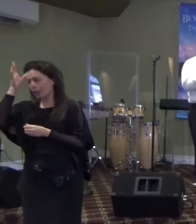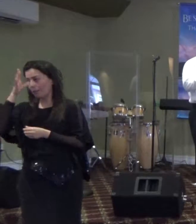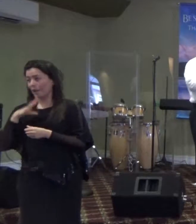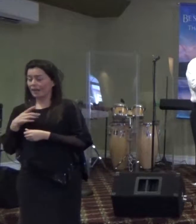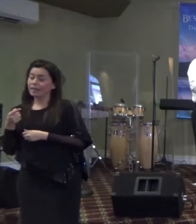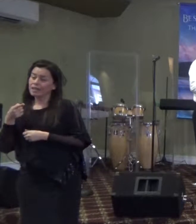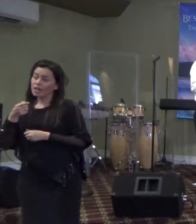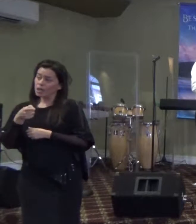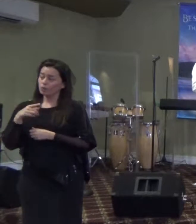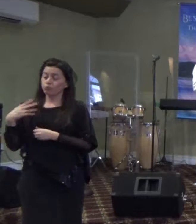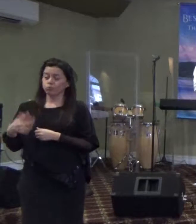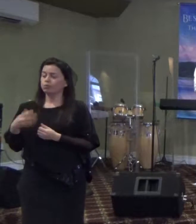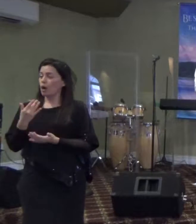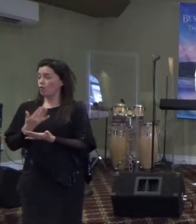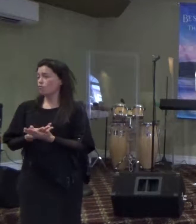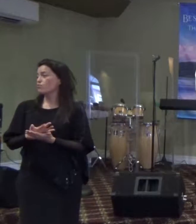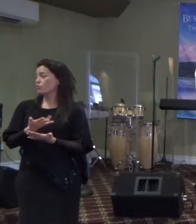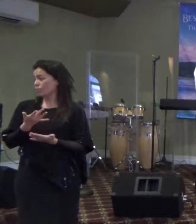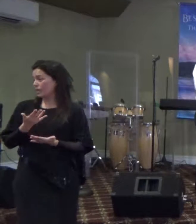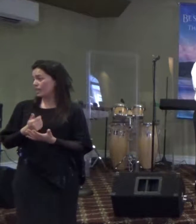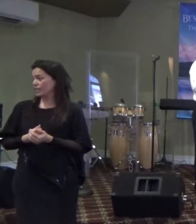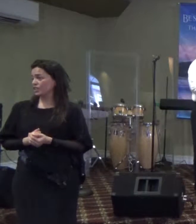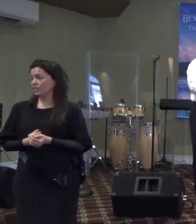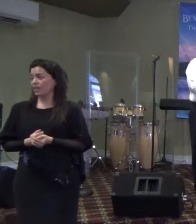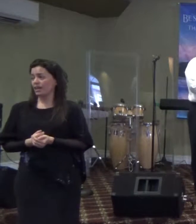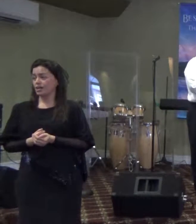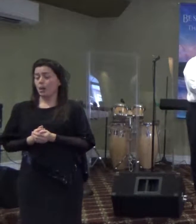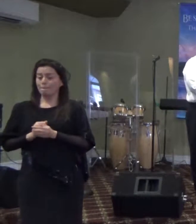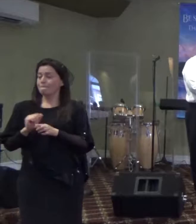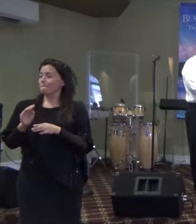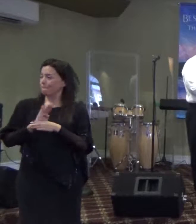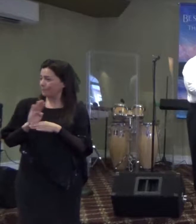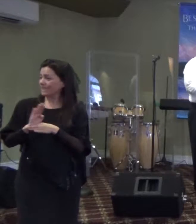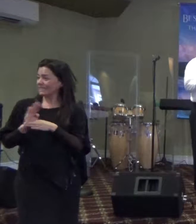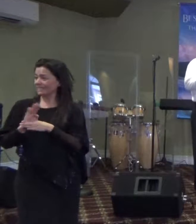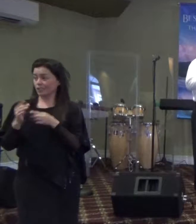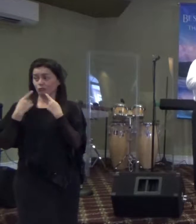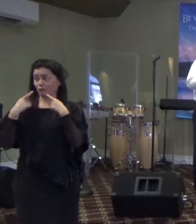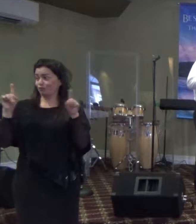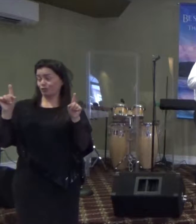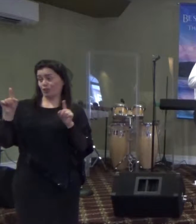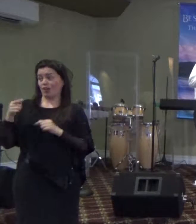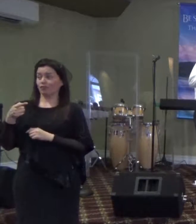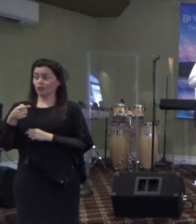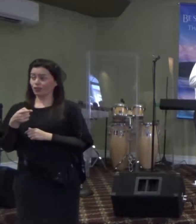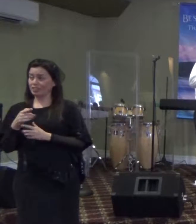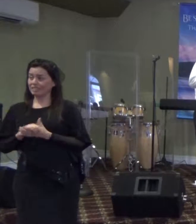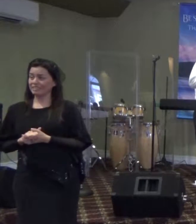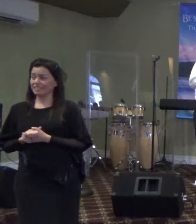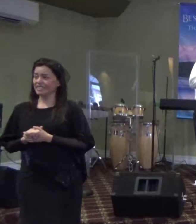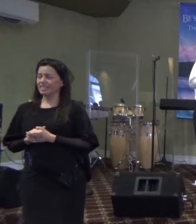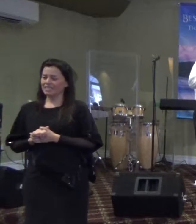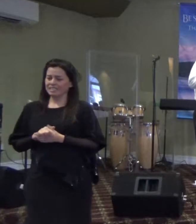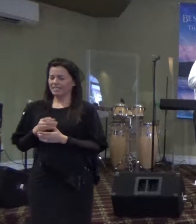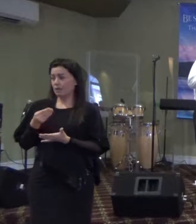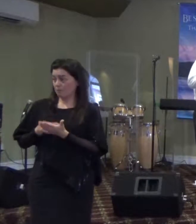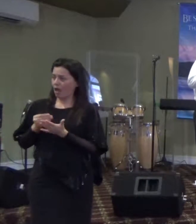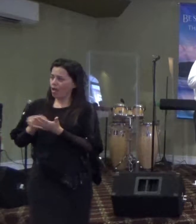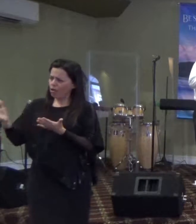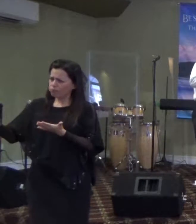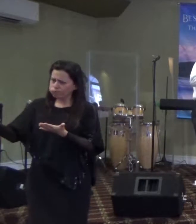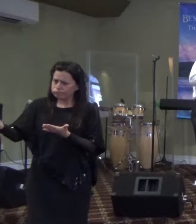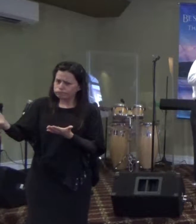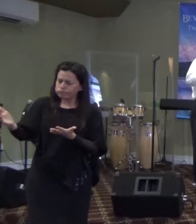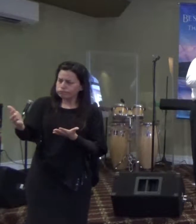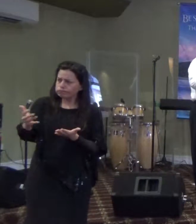businesses were very well. Y llegó el día que tenía tanto fruto de sus campos. And the